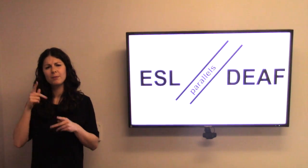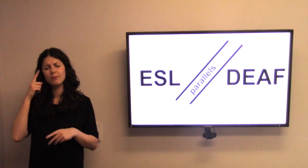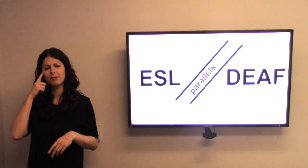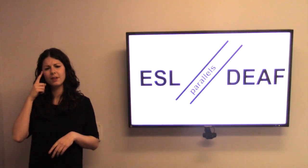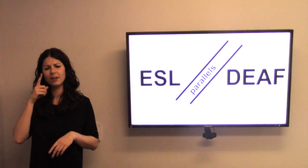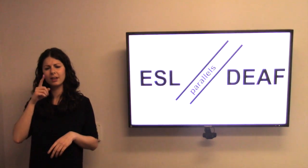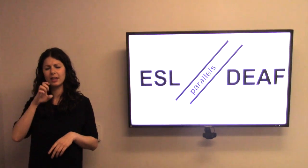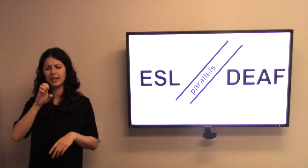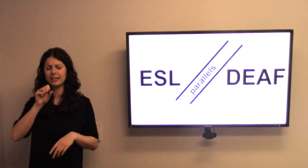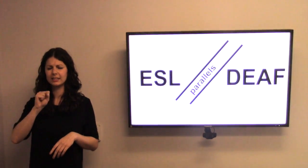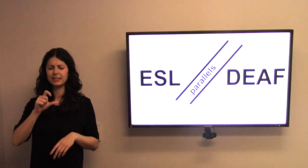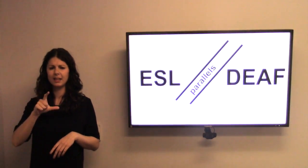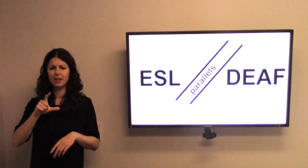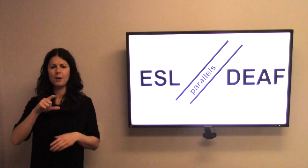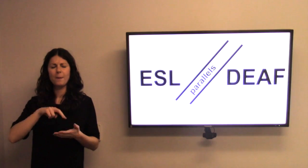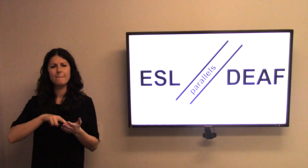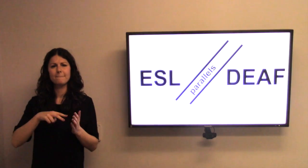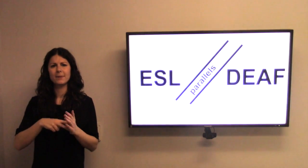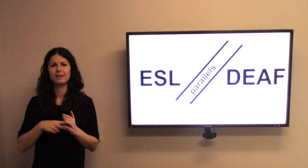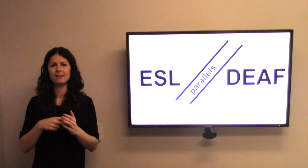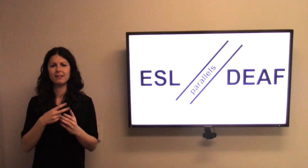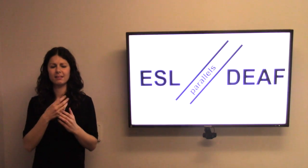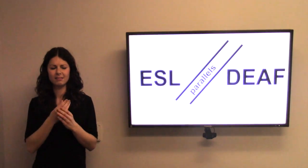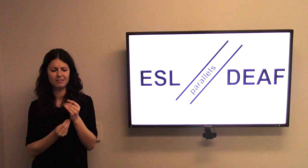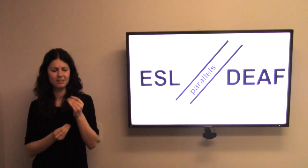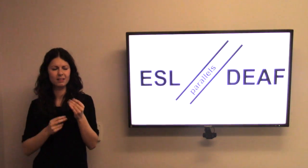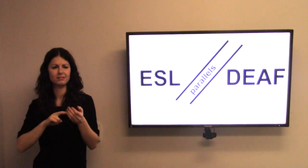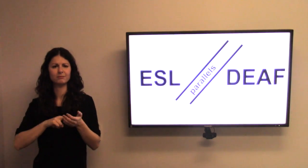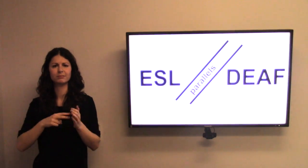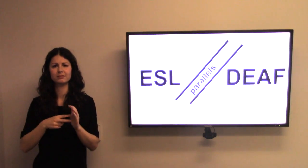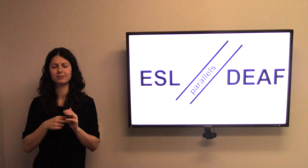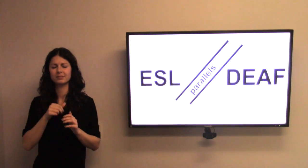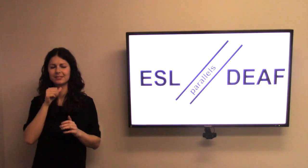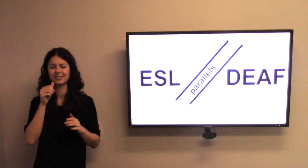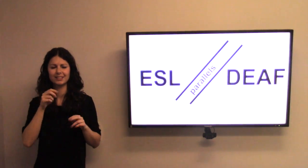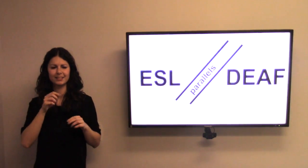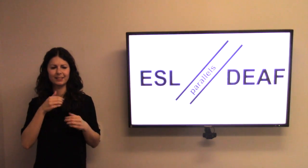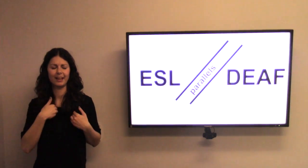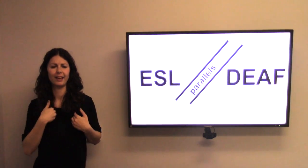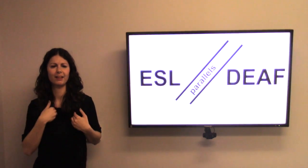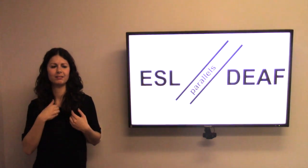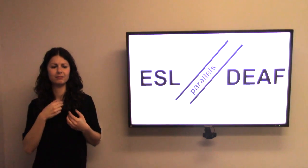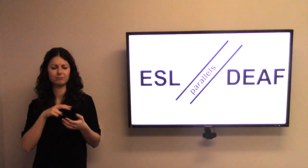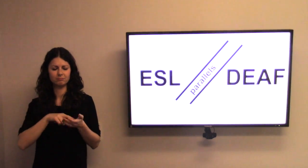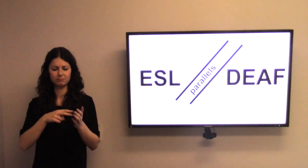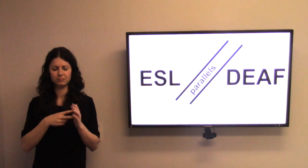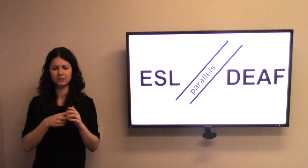Often, the concept of ESL is defined in terms of a deficiency or a lack of a certain skill.